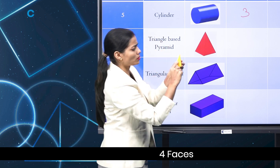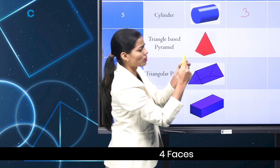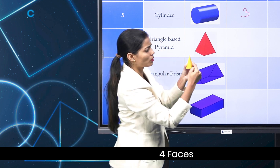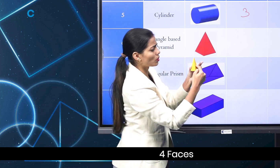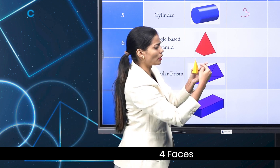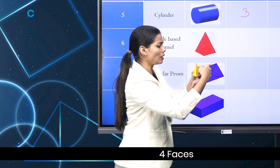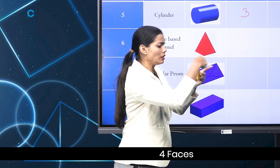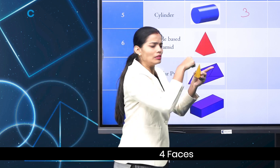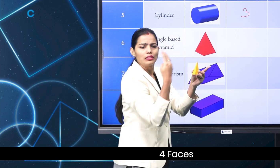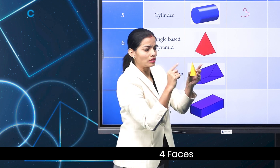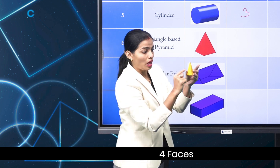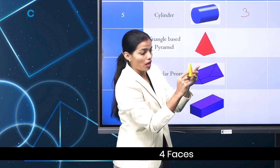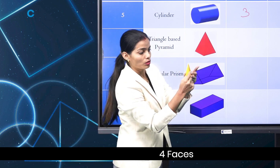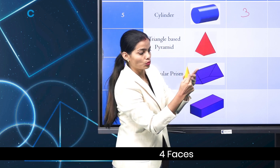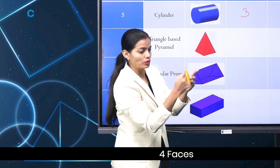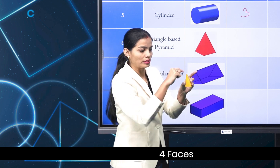4 faces,